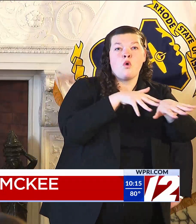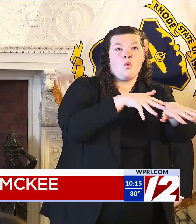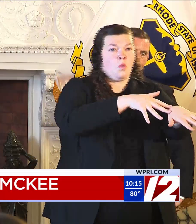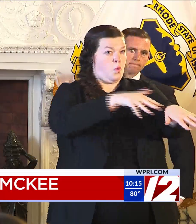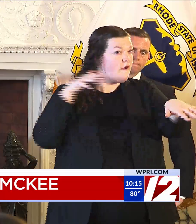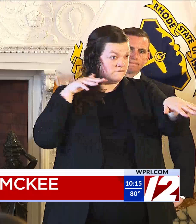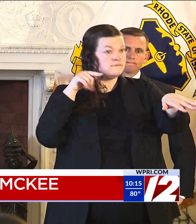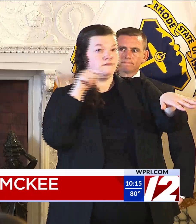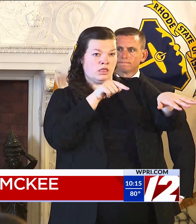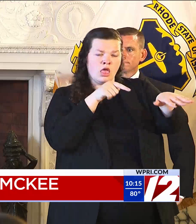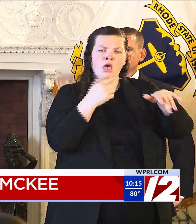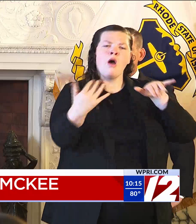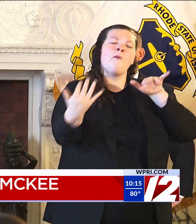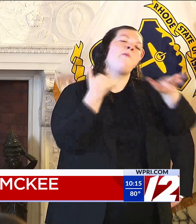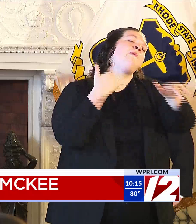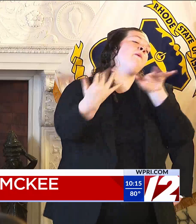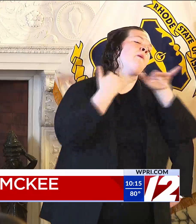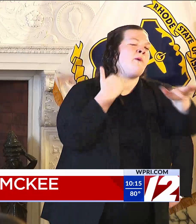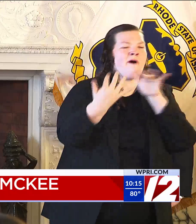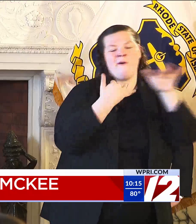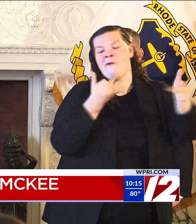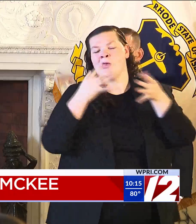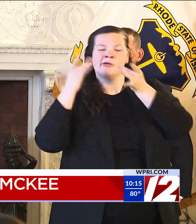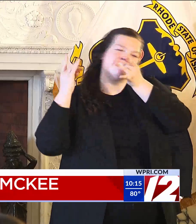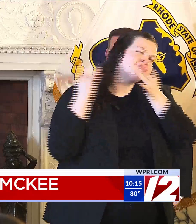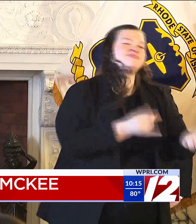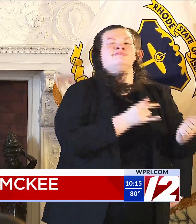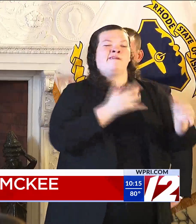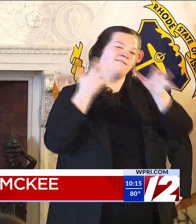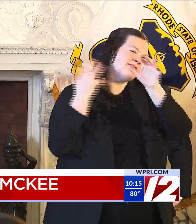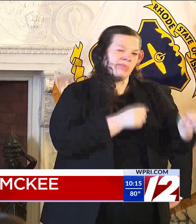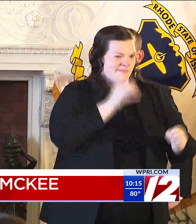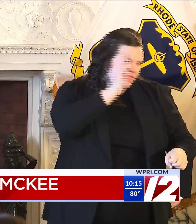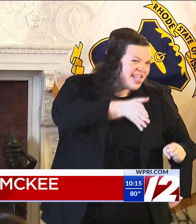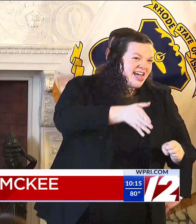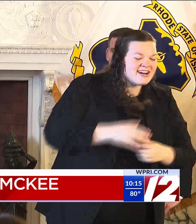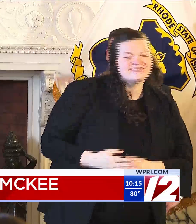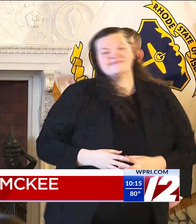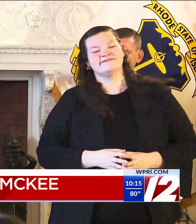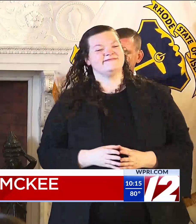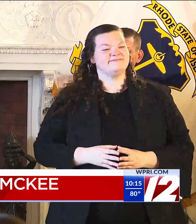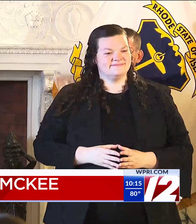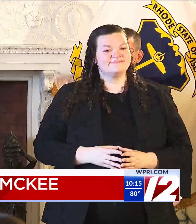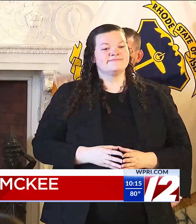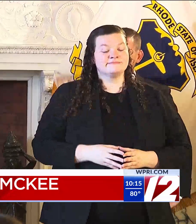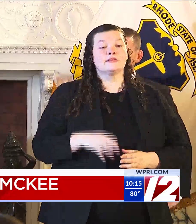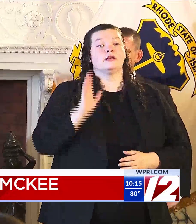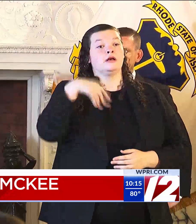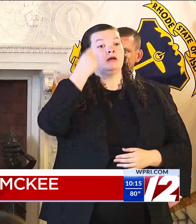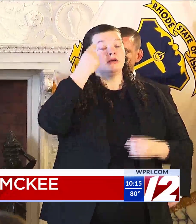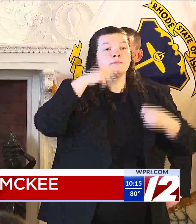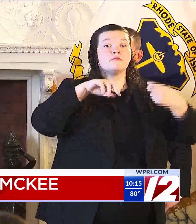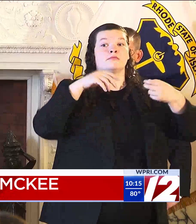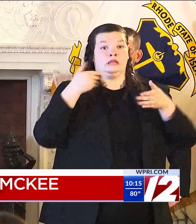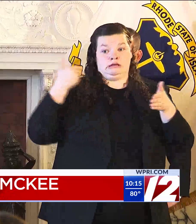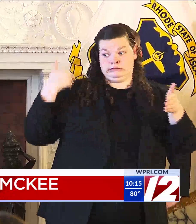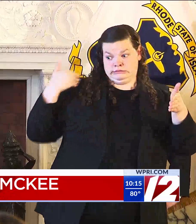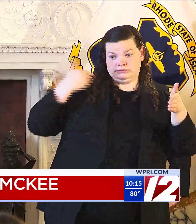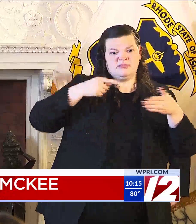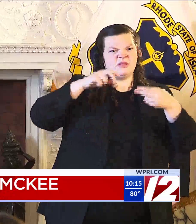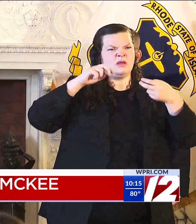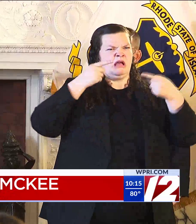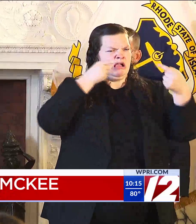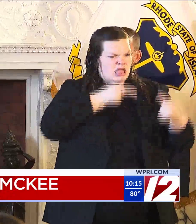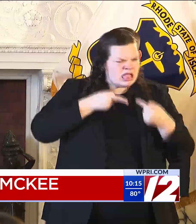It will even address some of the issues that bogged down rush hour traffic long before we